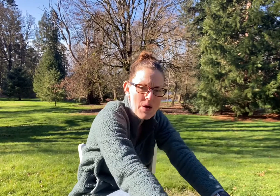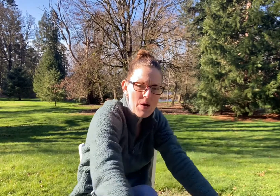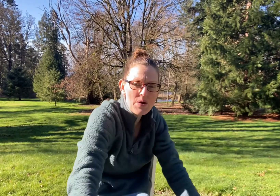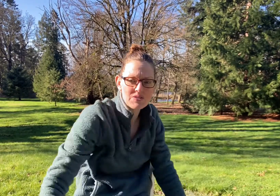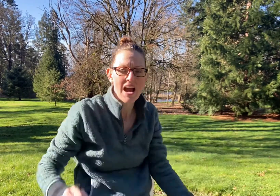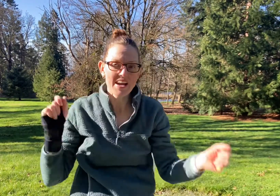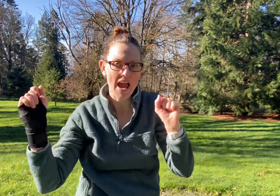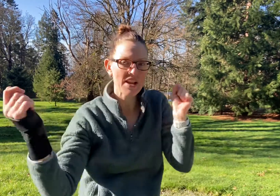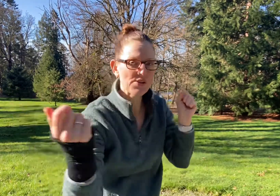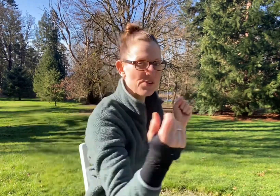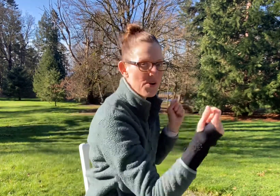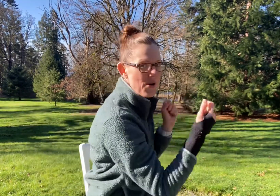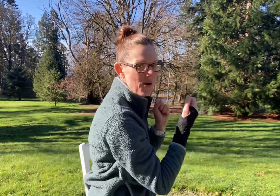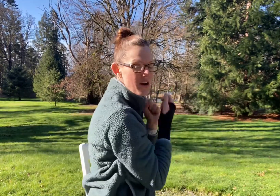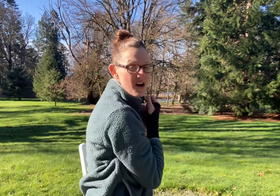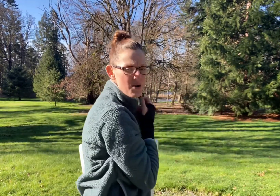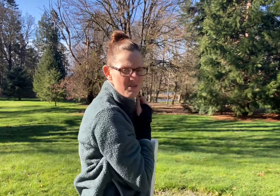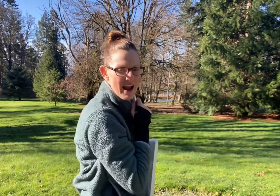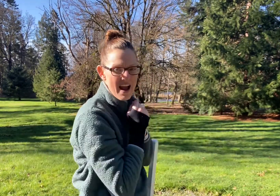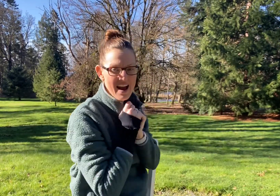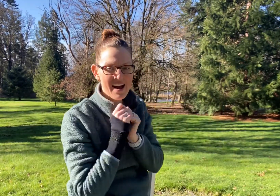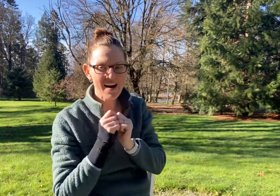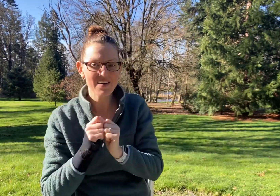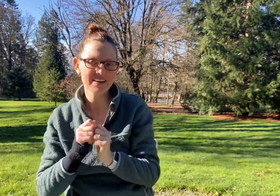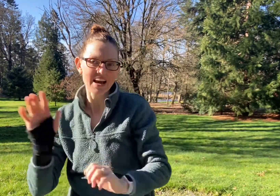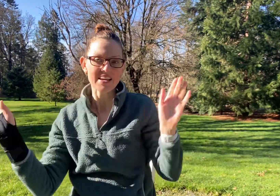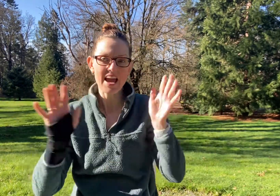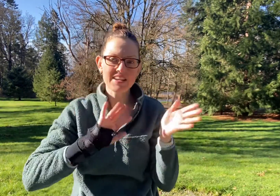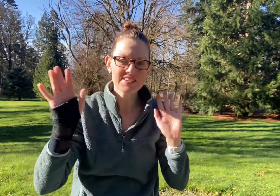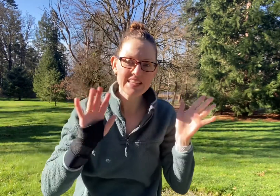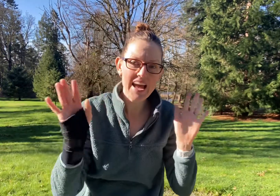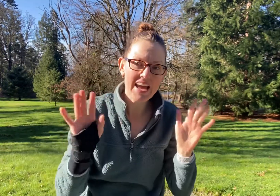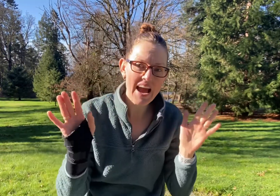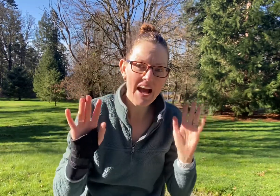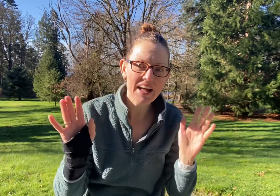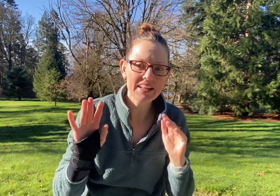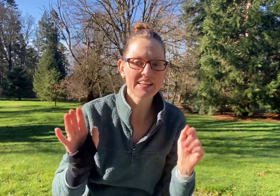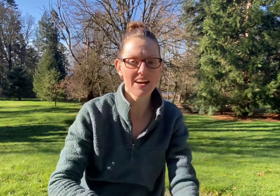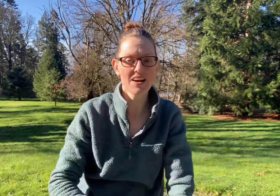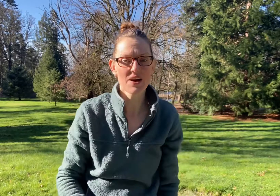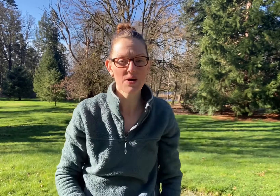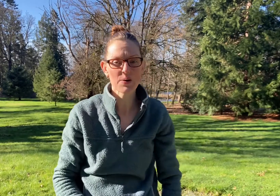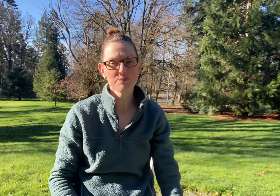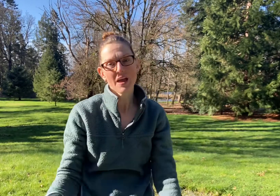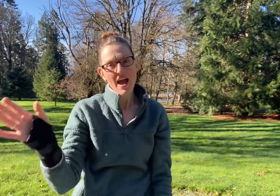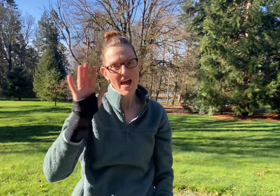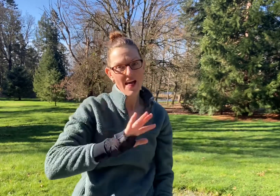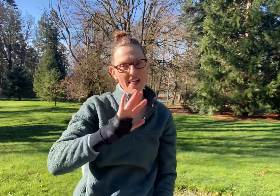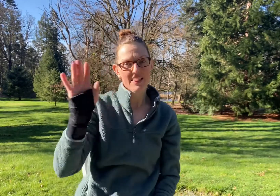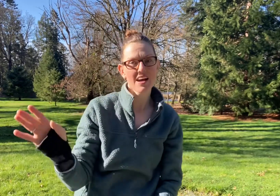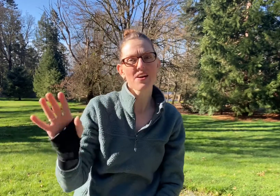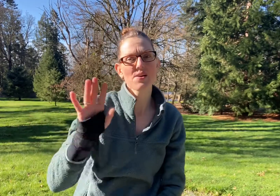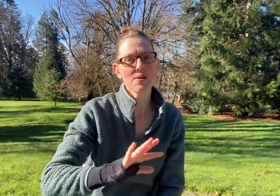toes? Can you turn around? Can you say hello? Hello,